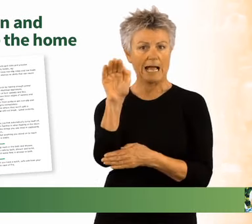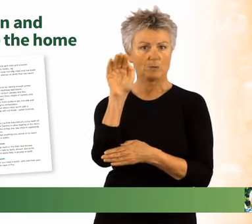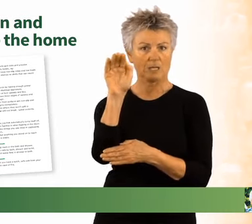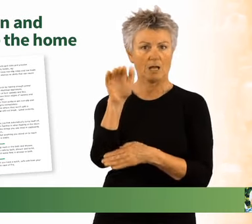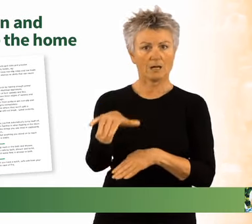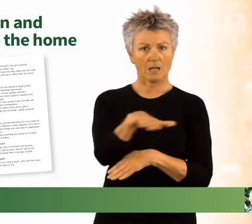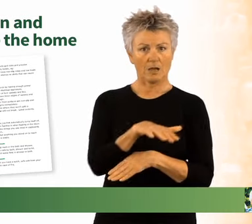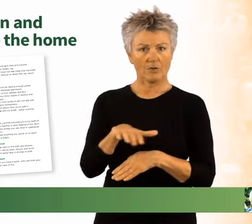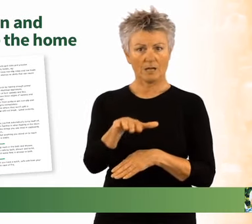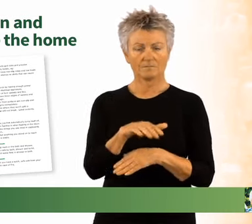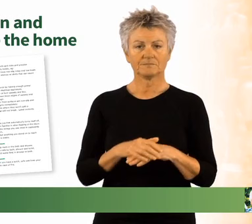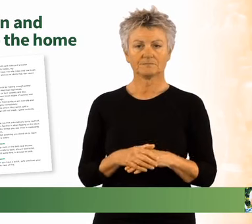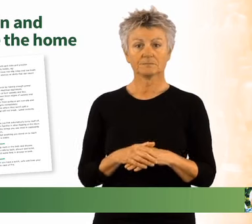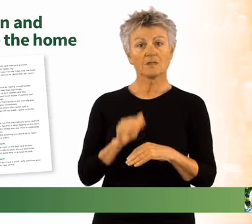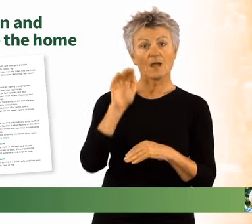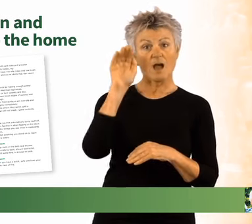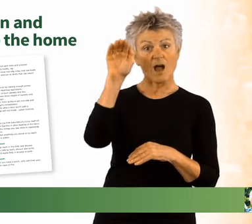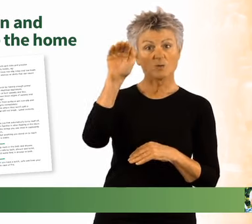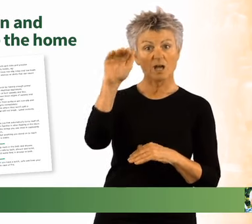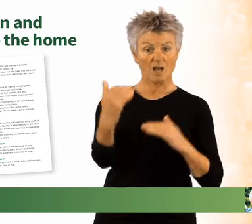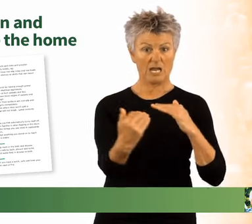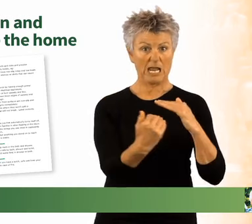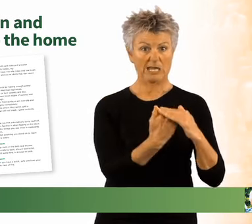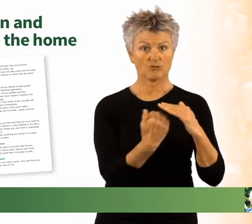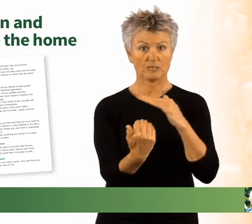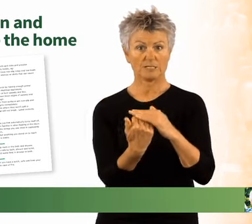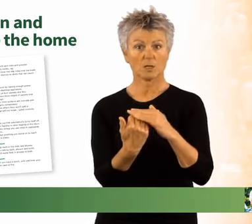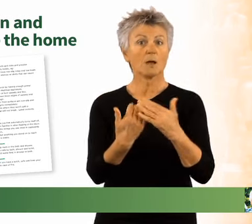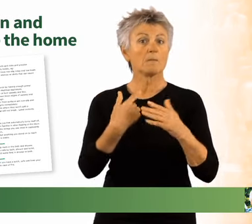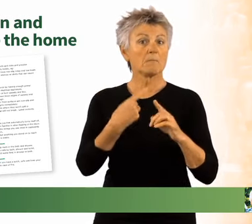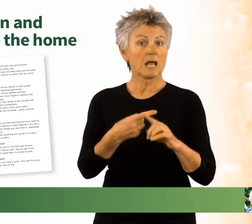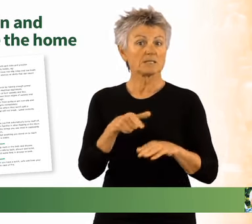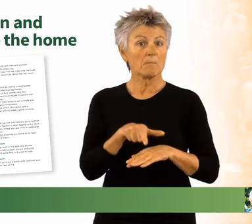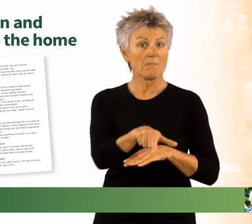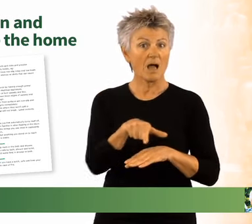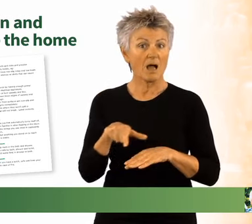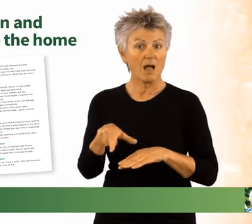Make sure you have sufficient lighting on outside entrances and pathways.